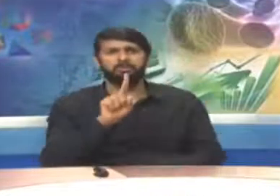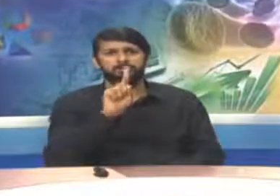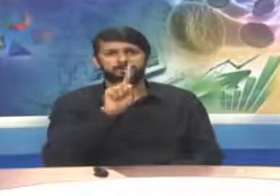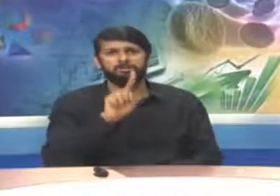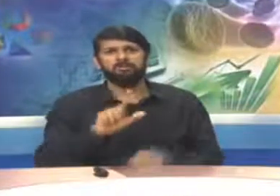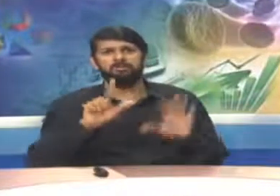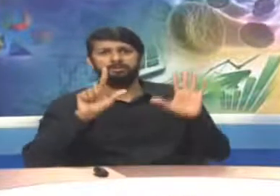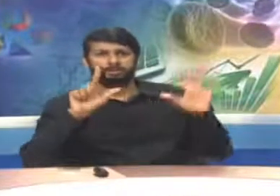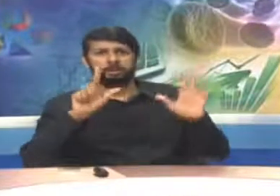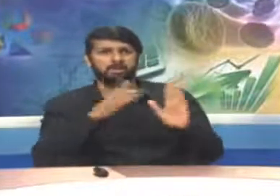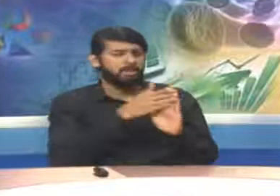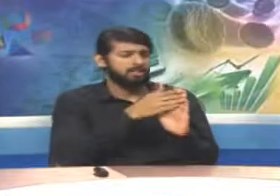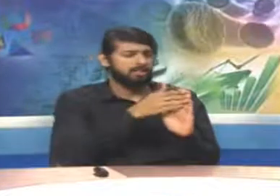Between